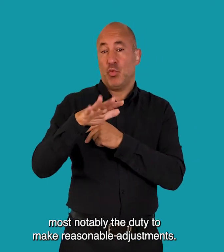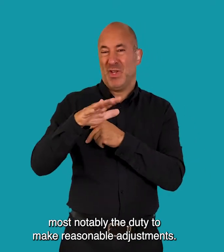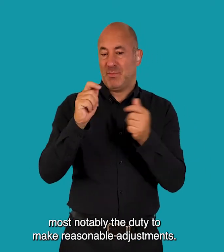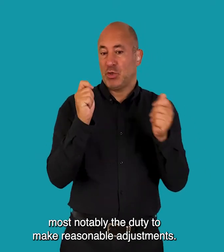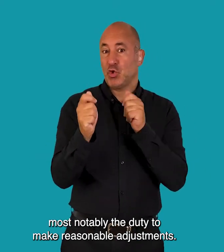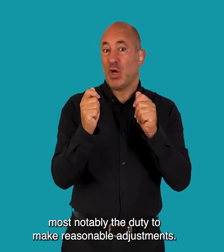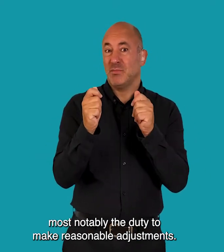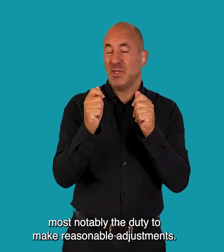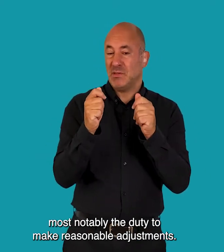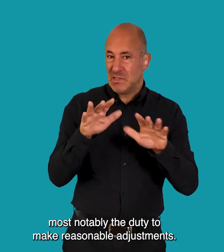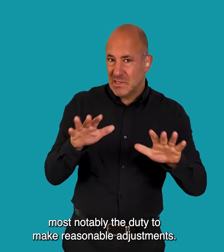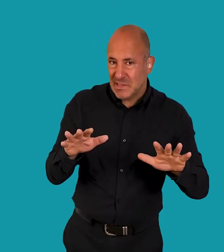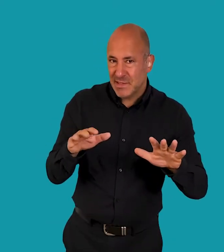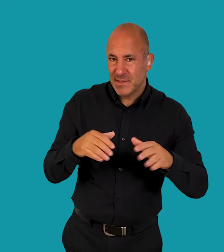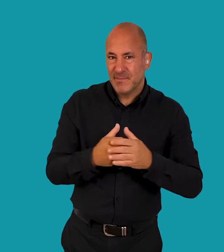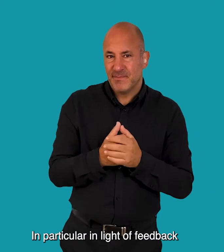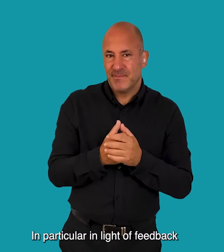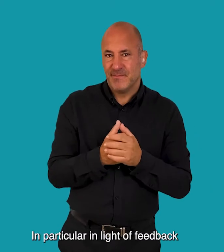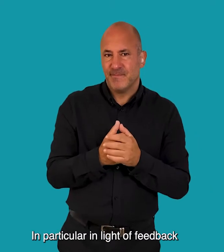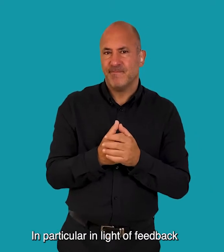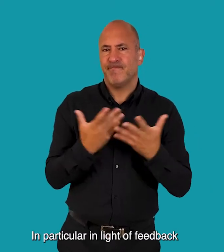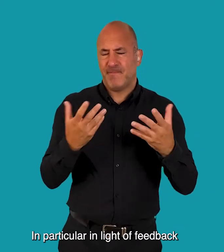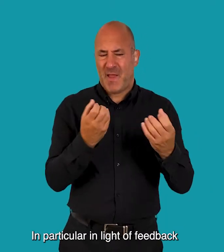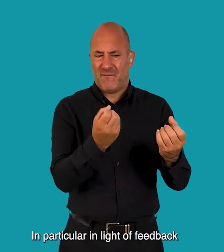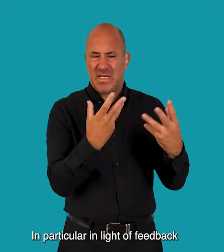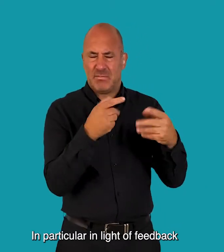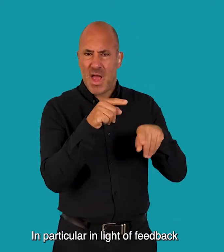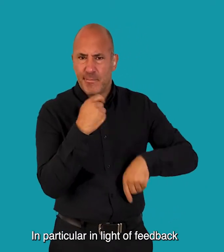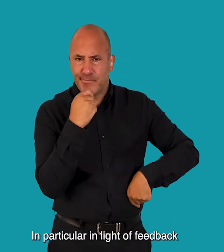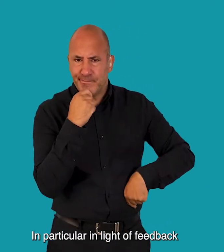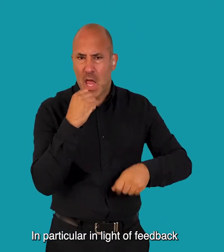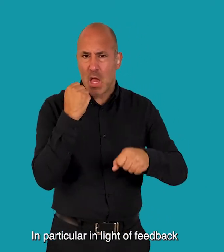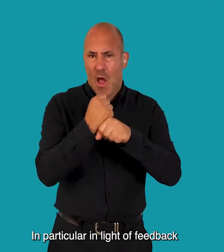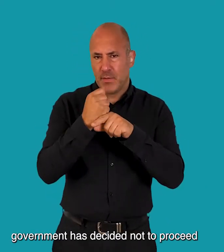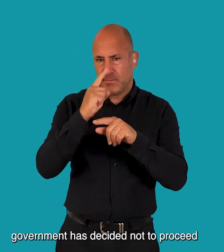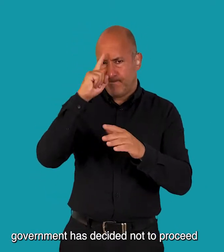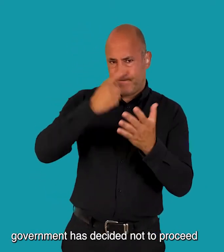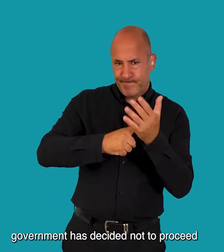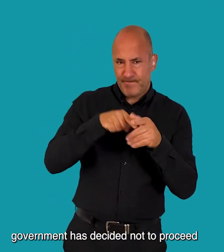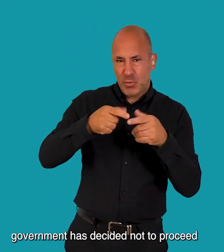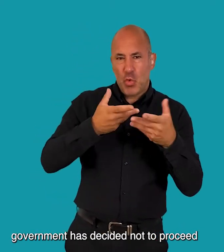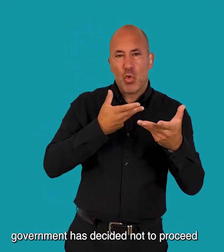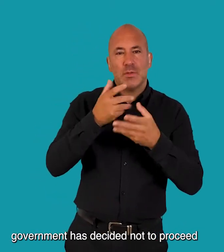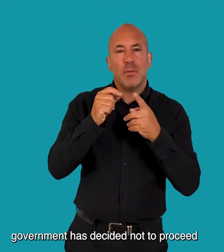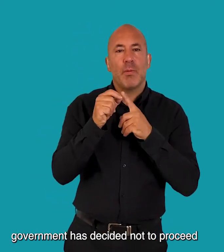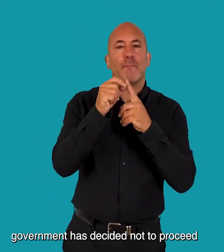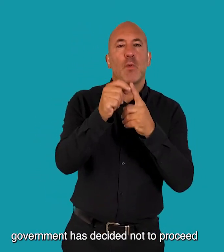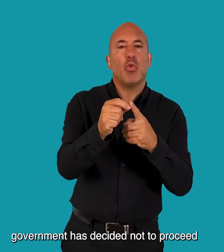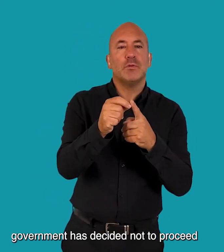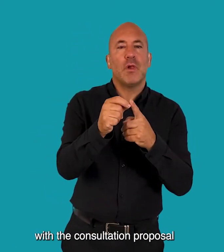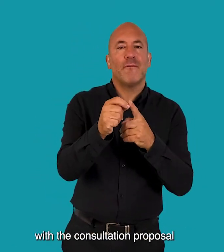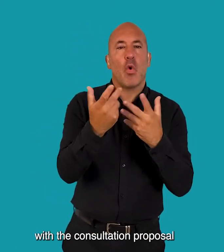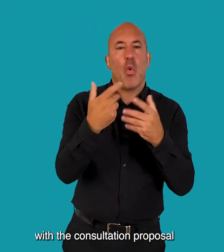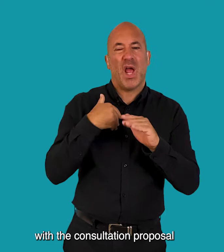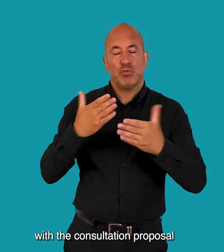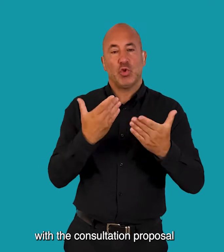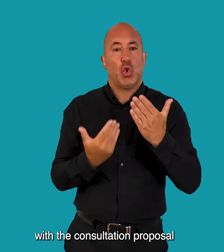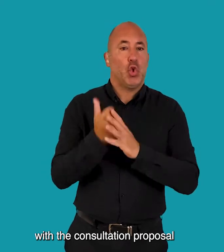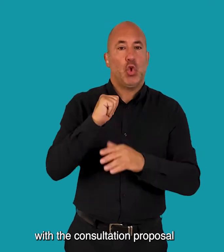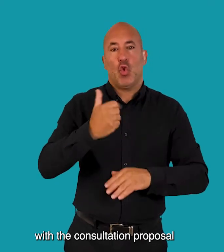reasonable adjustments. In particular, in light of feedback, government has decided not to proceed with the consultation proposal